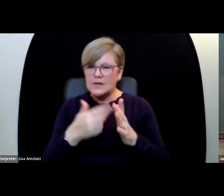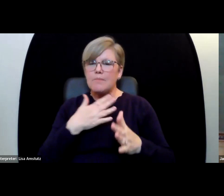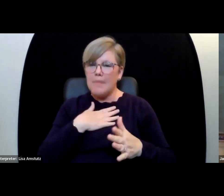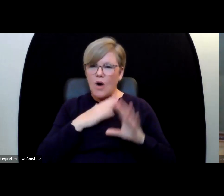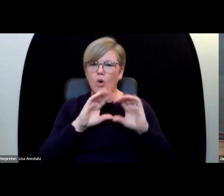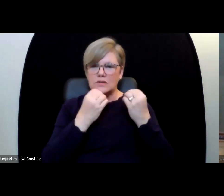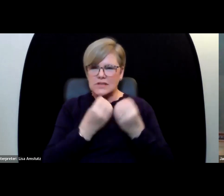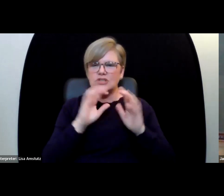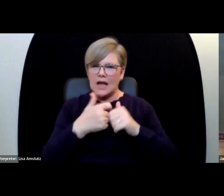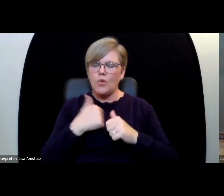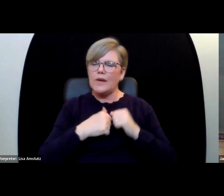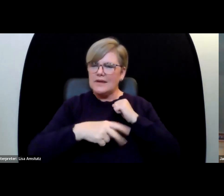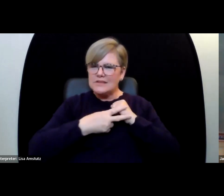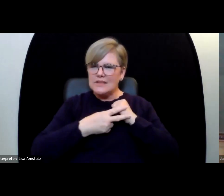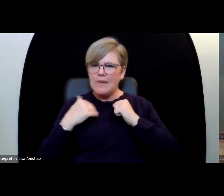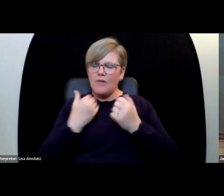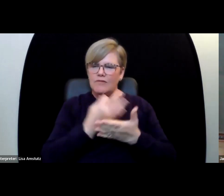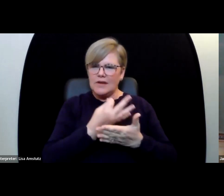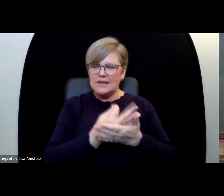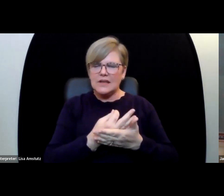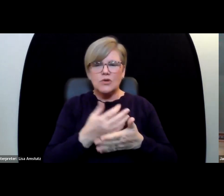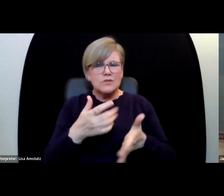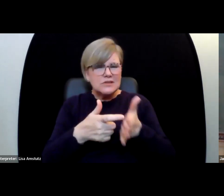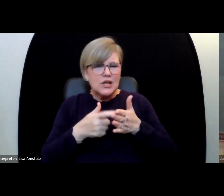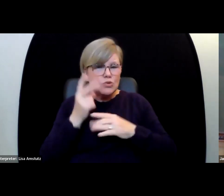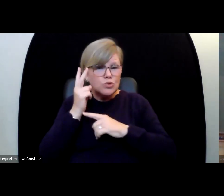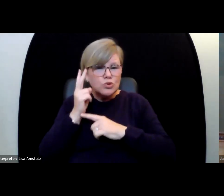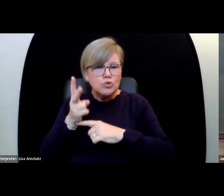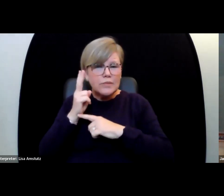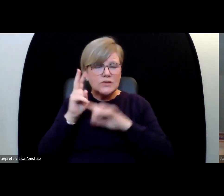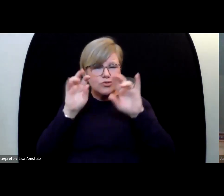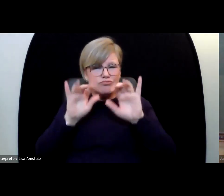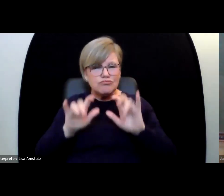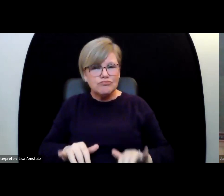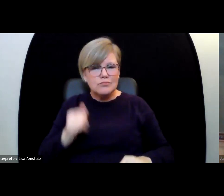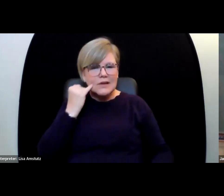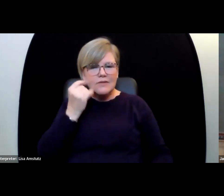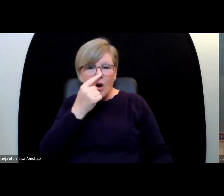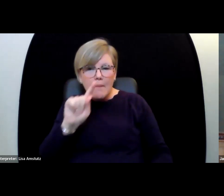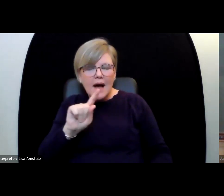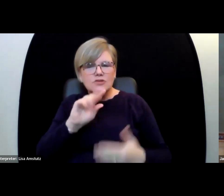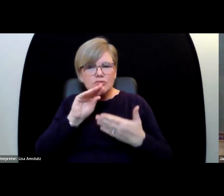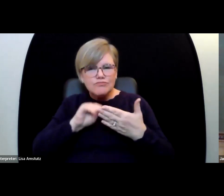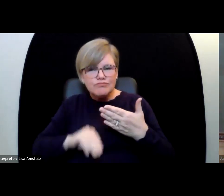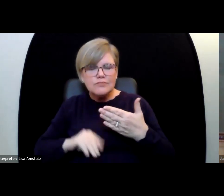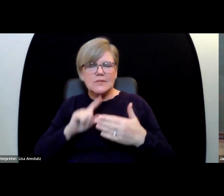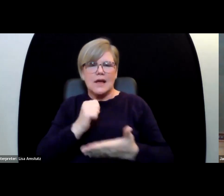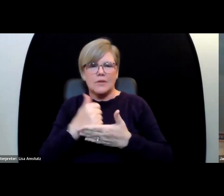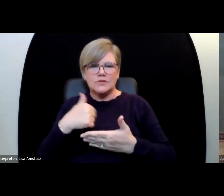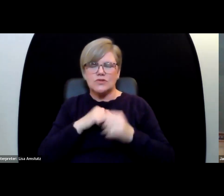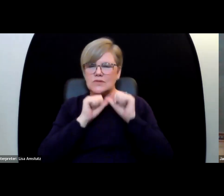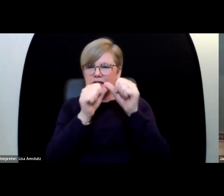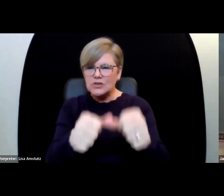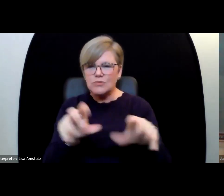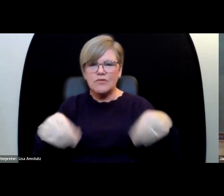It's literally about 2 minutes long. And so if you would do that, it helps us basically continue to provide